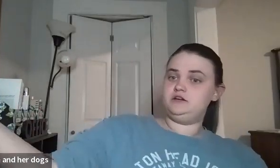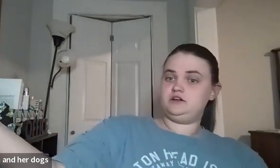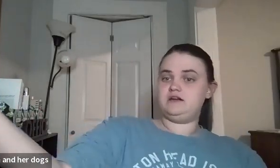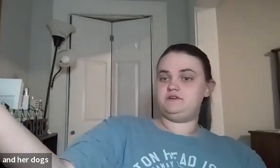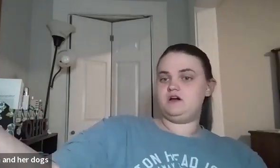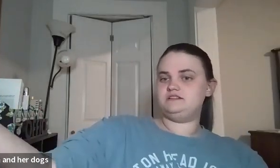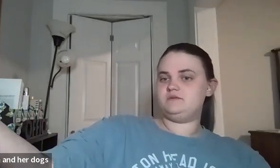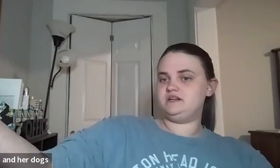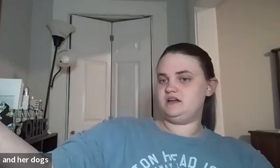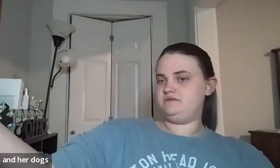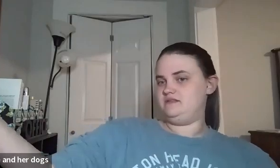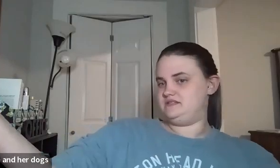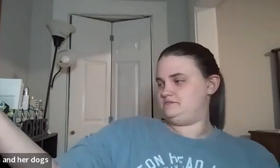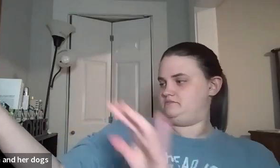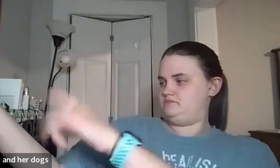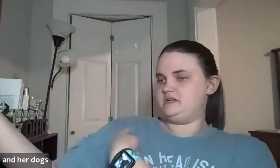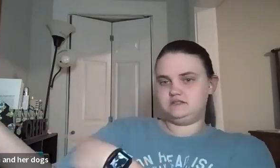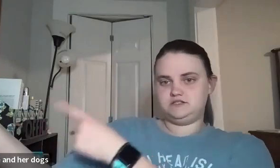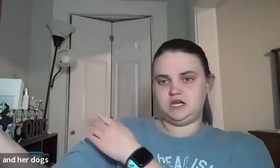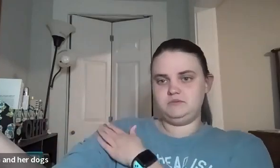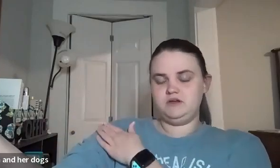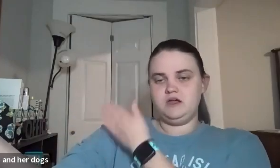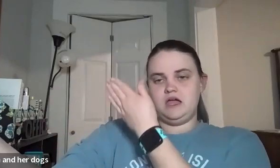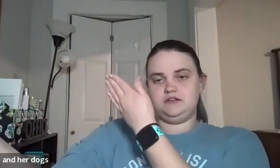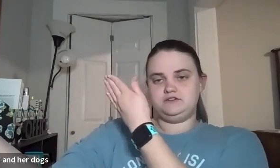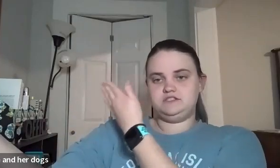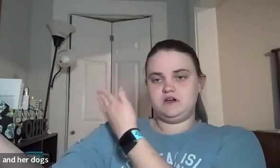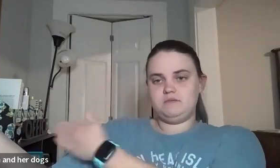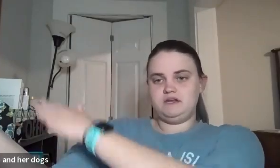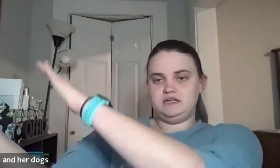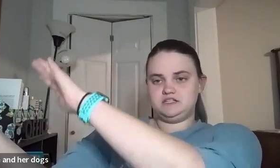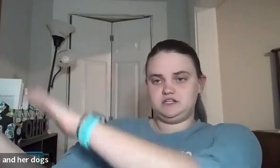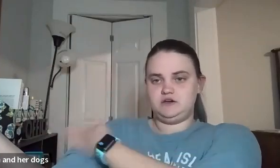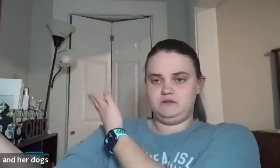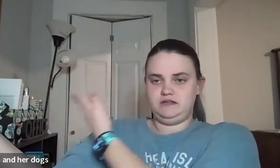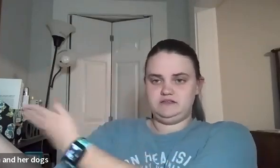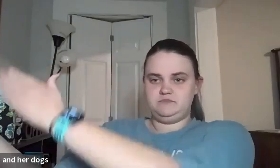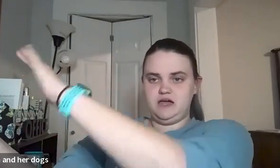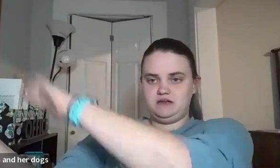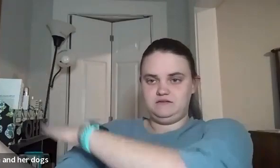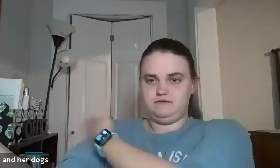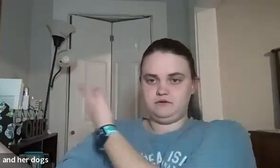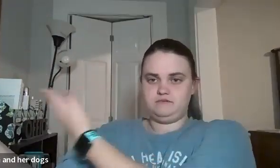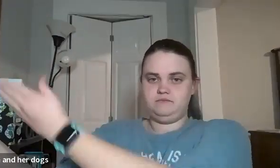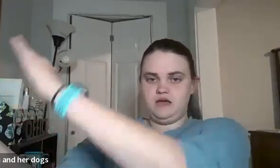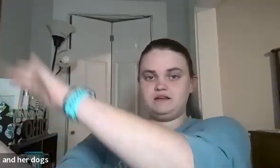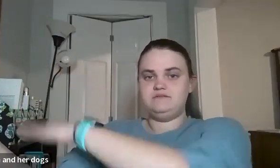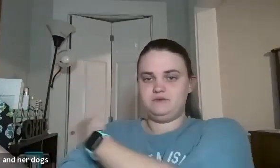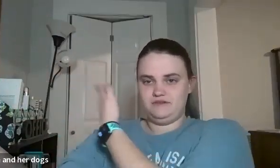You're going to have your non-dominant kind of in this bent shape, and your dominant is going to go like this, back and forth. Like,